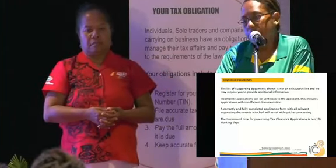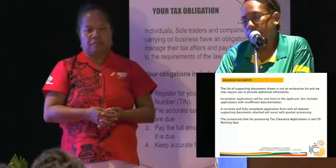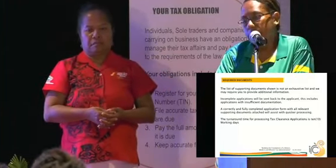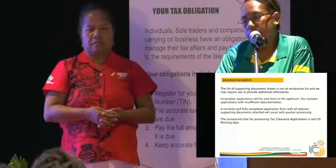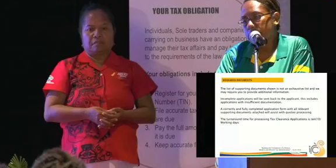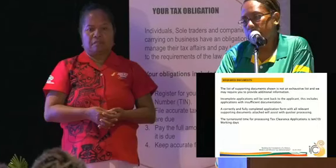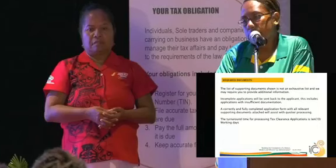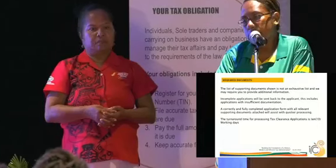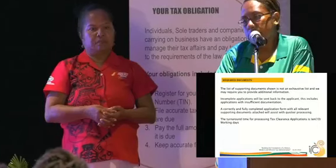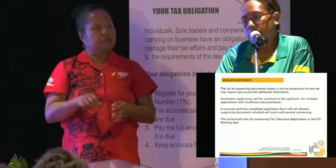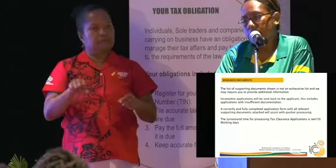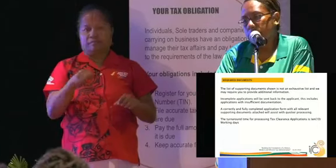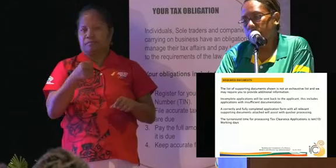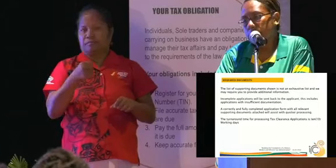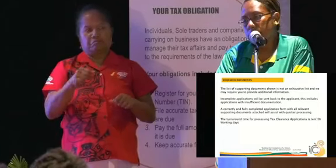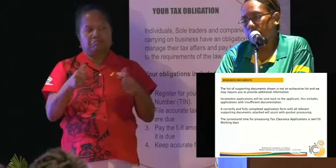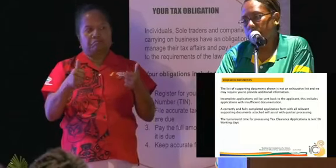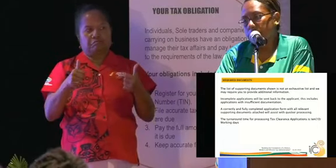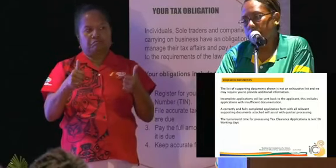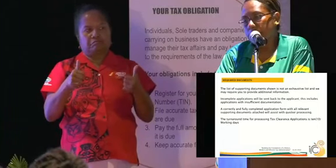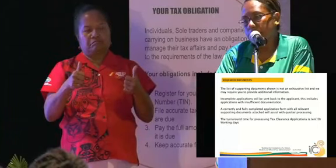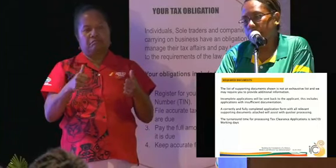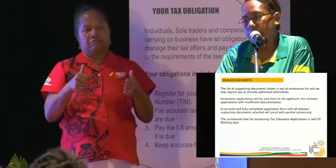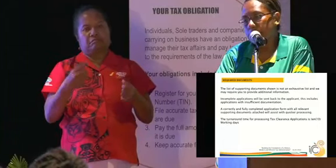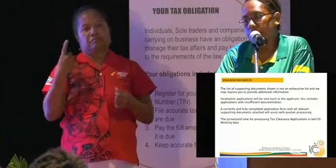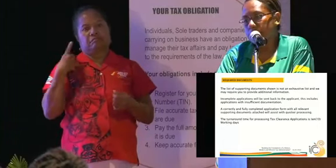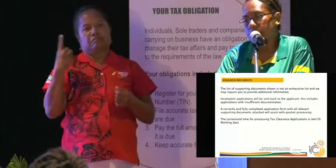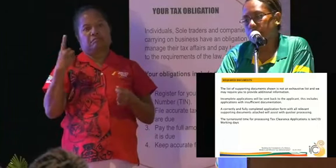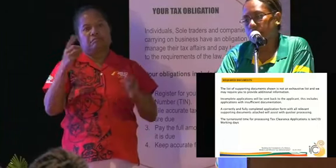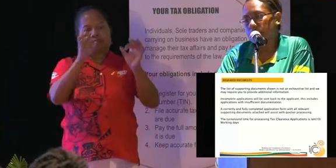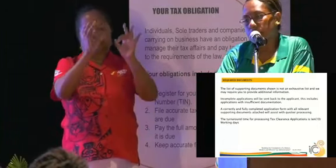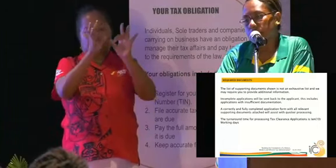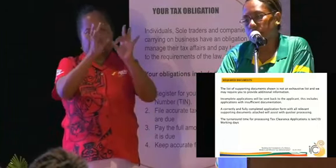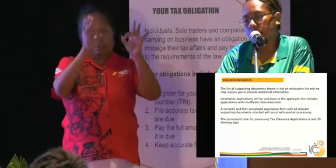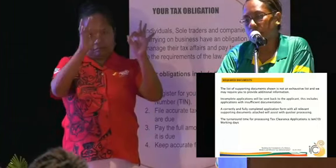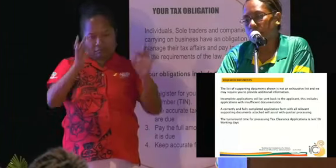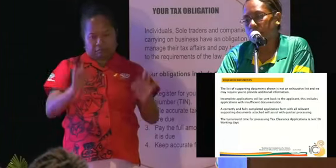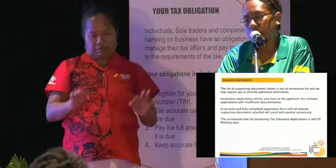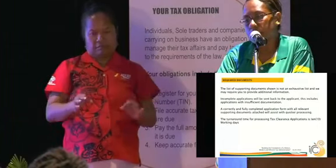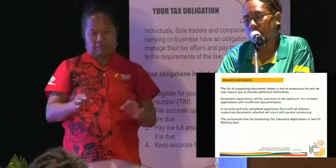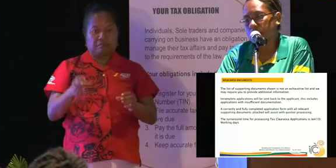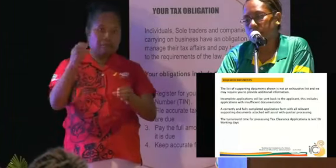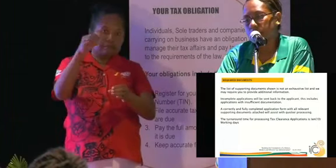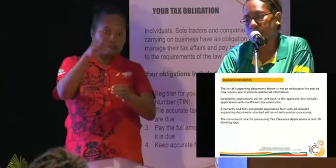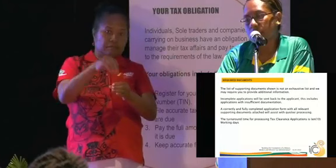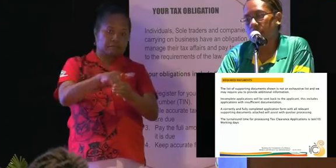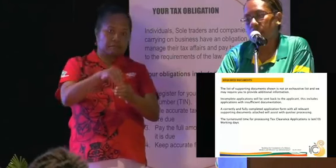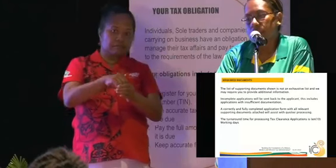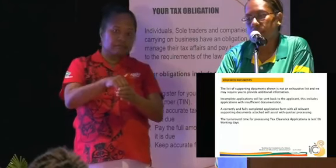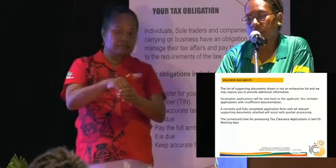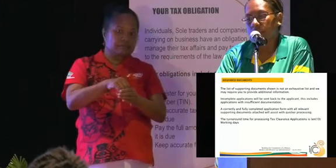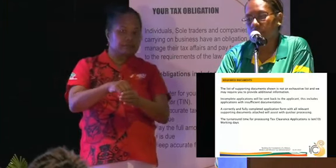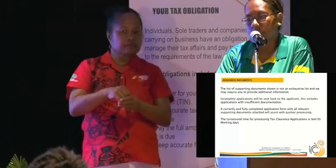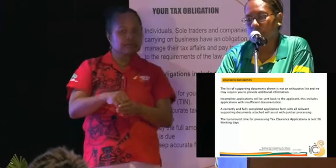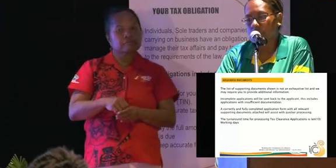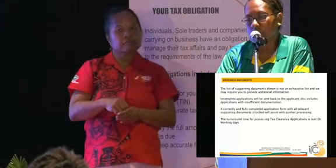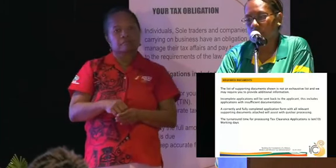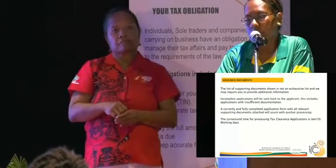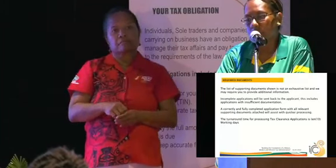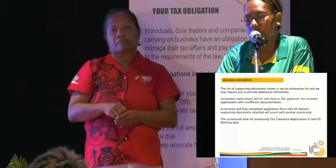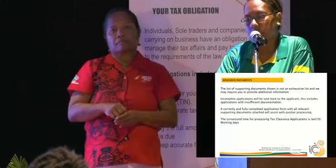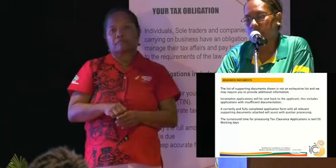Incomplete applications will be sent back to the applicant. This includes applications with